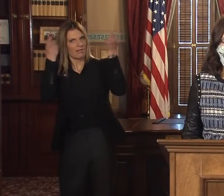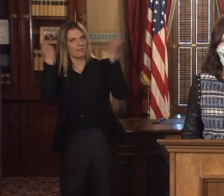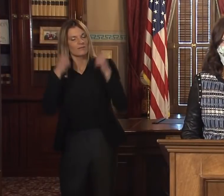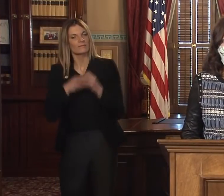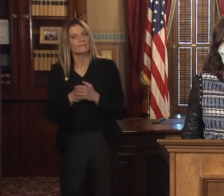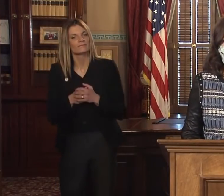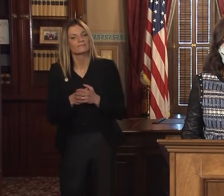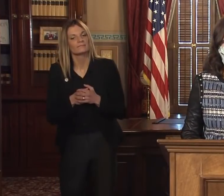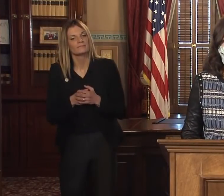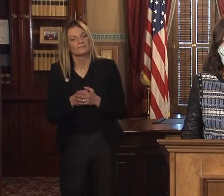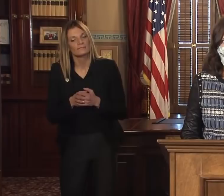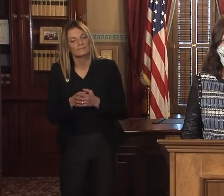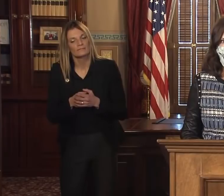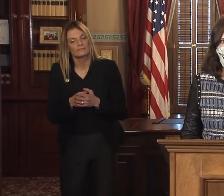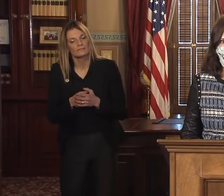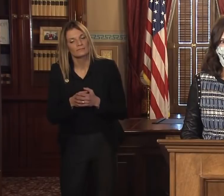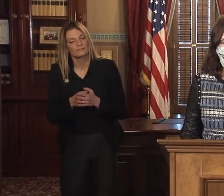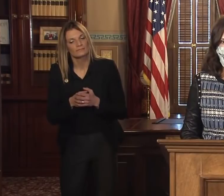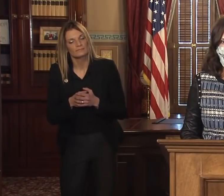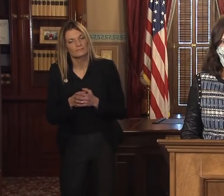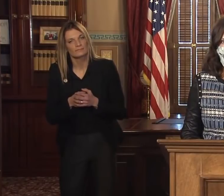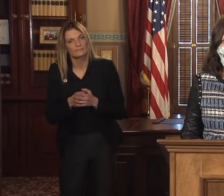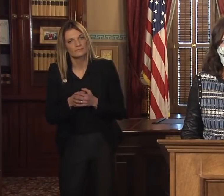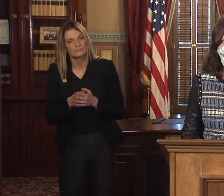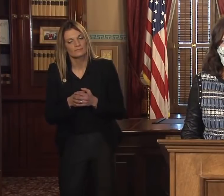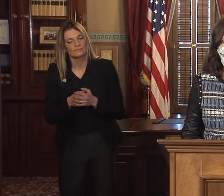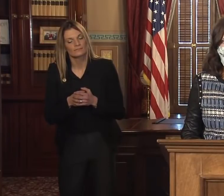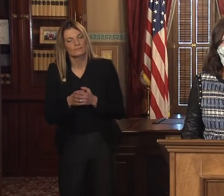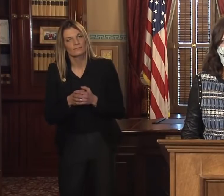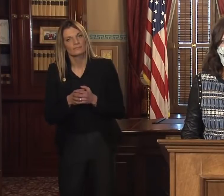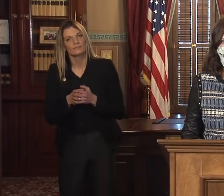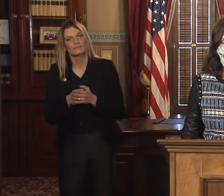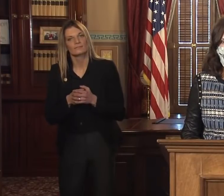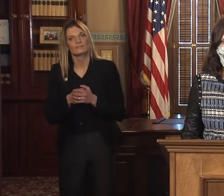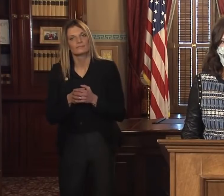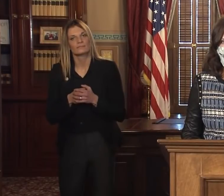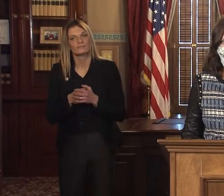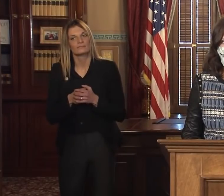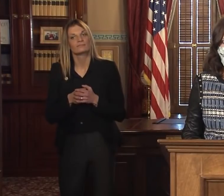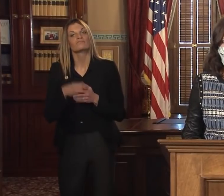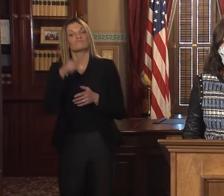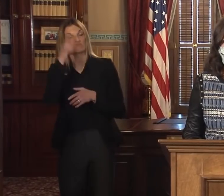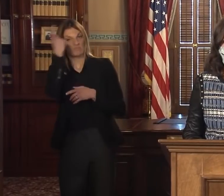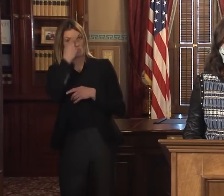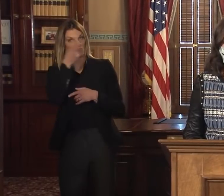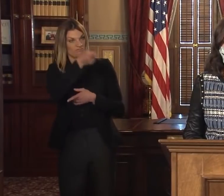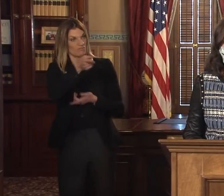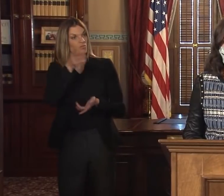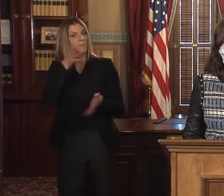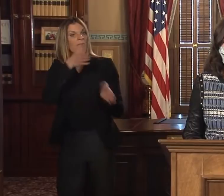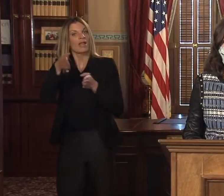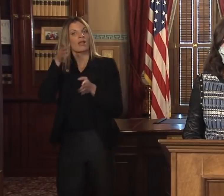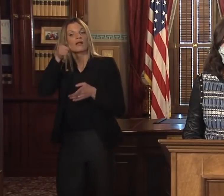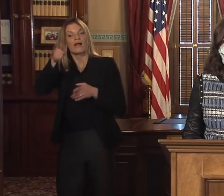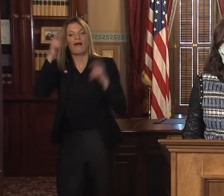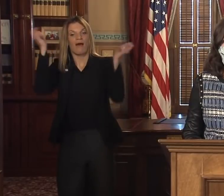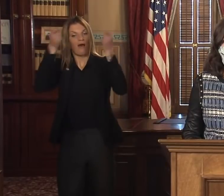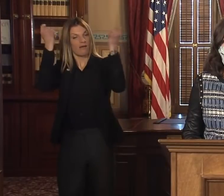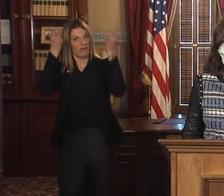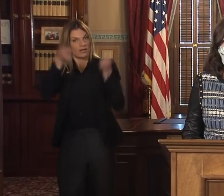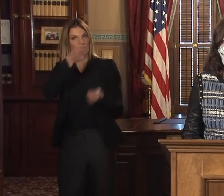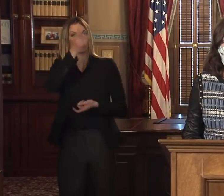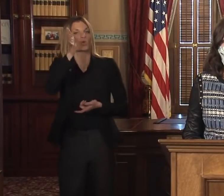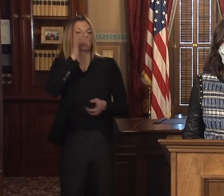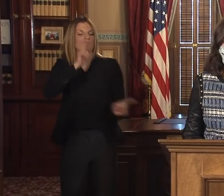or eyeing the notion of an order surrounding the holidays that would prevent people from coming together for the holidays, as you